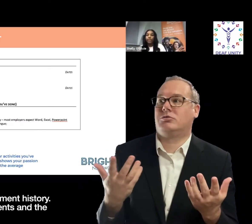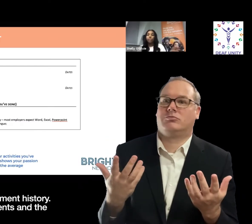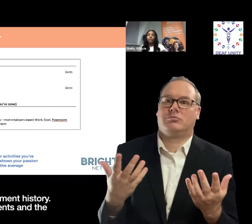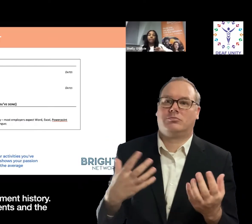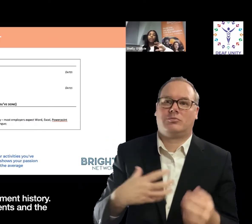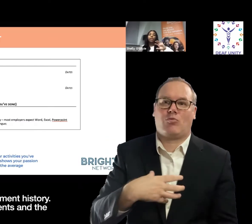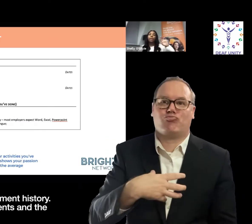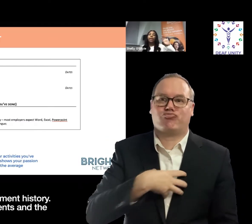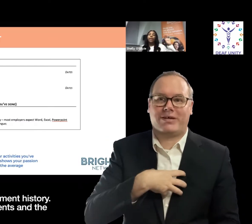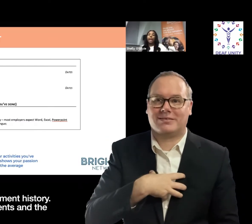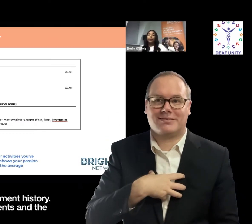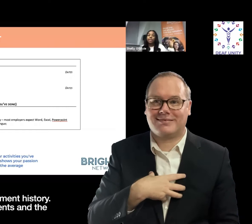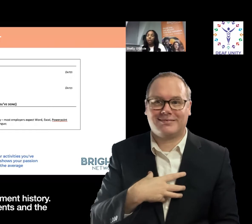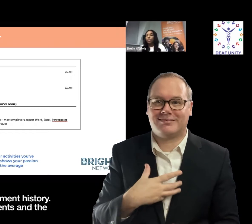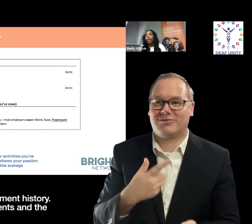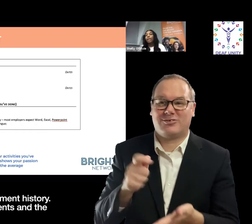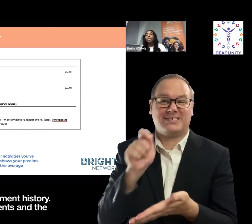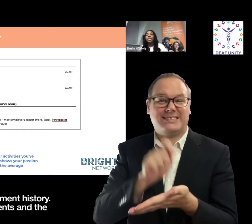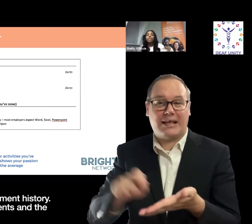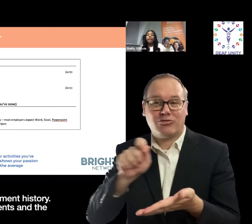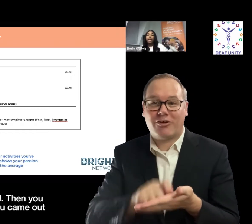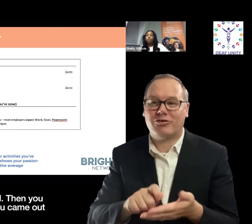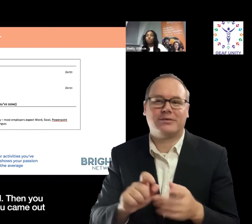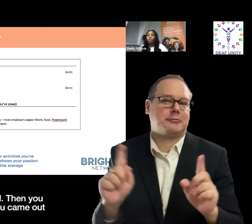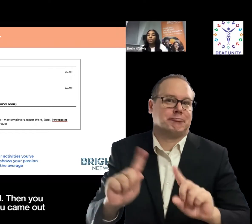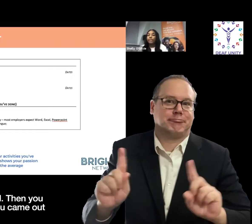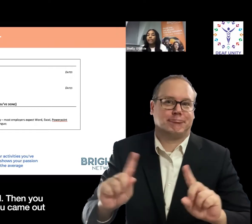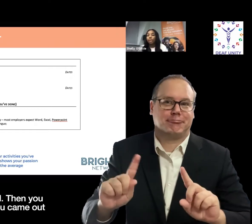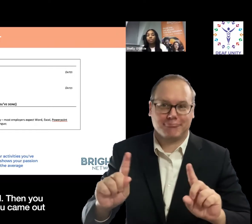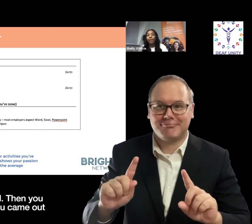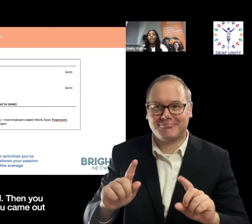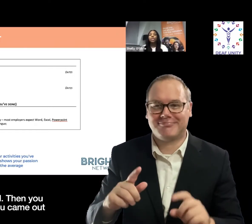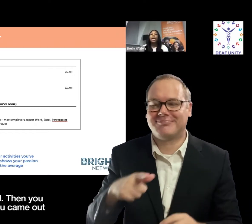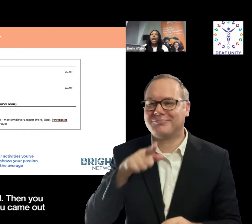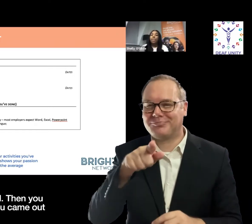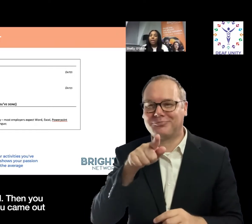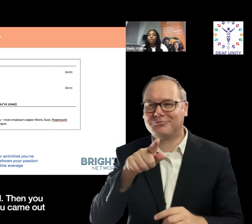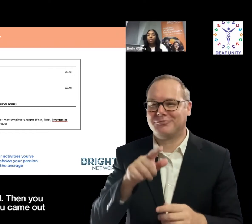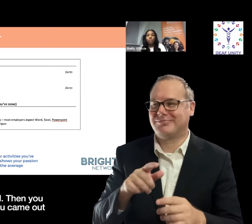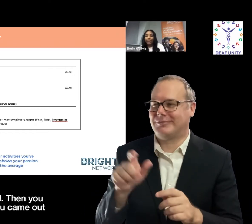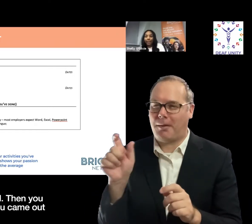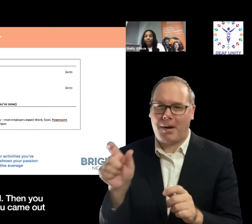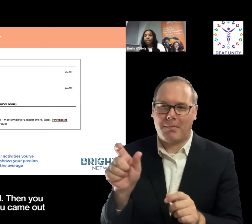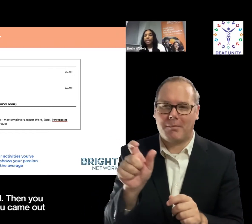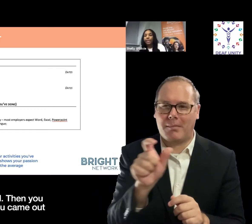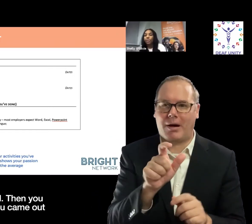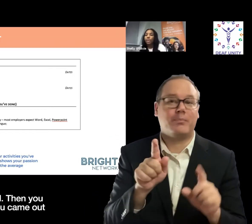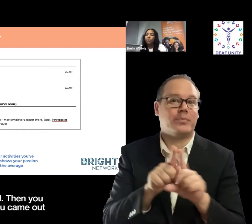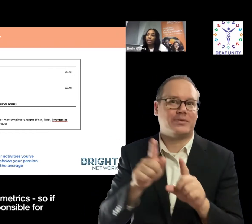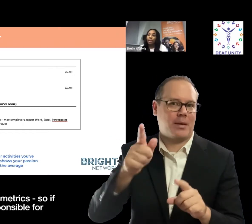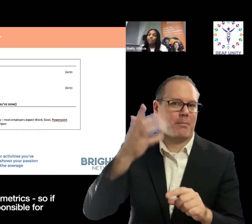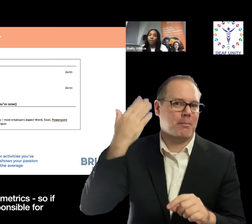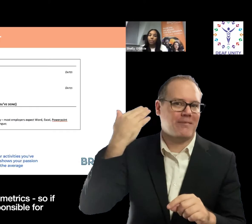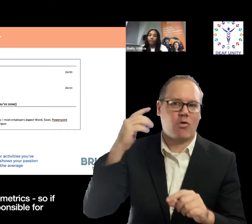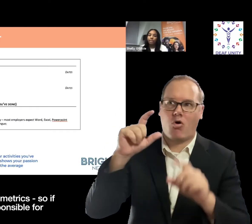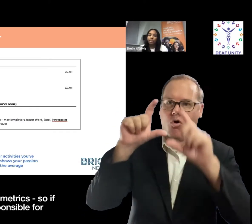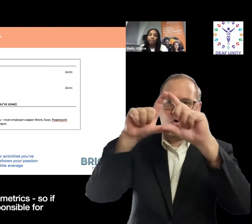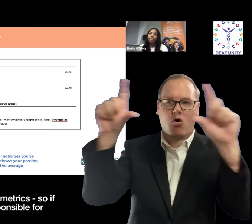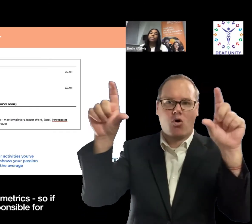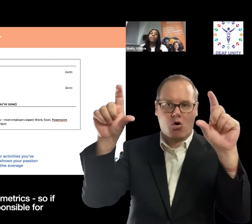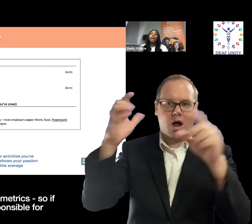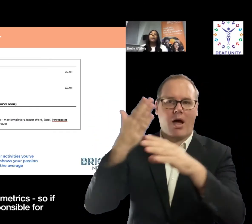employment history. So starting with the key achievement and the responsibilities that you managed. And then you can also link in those skills that you came out of that